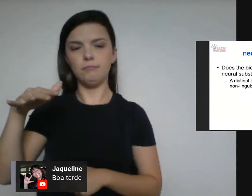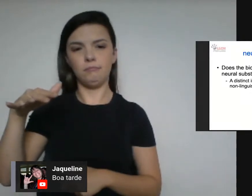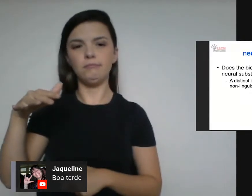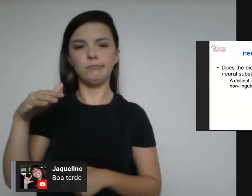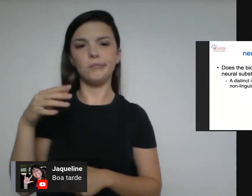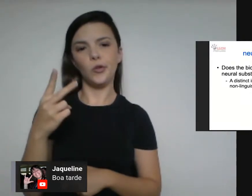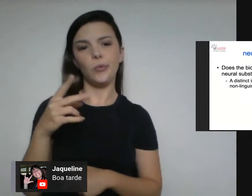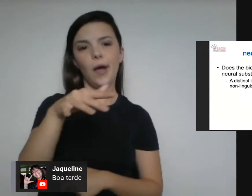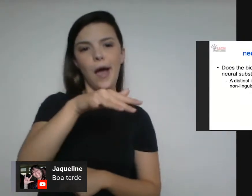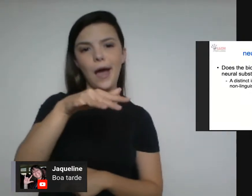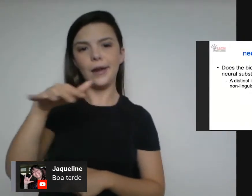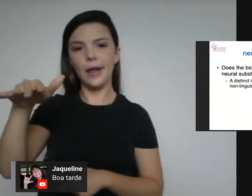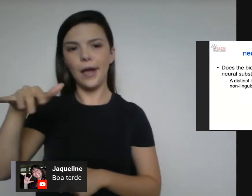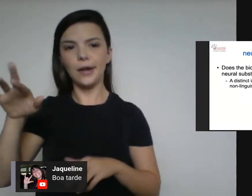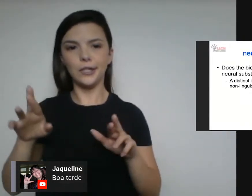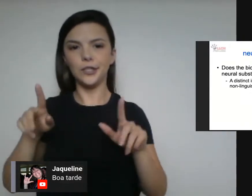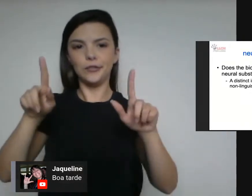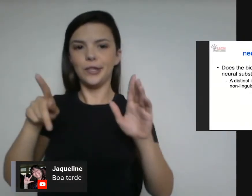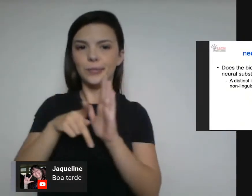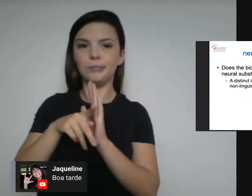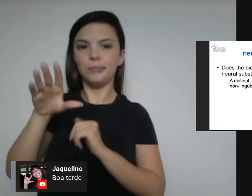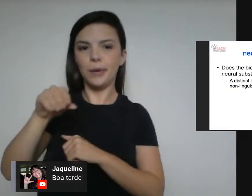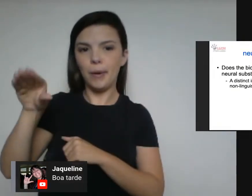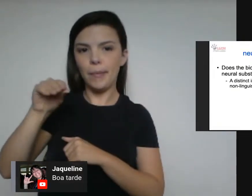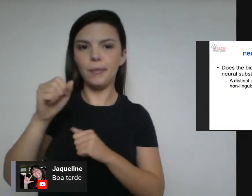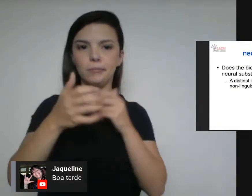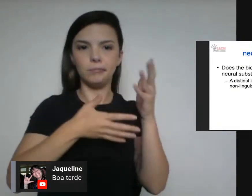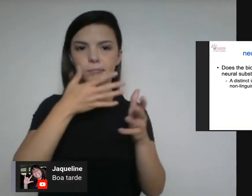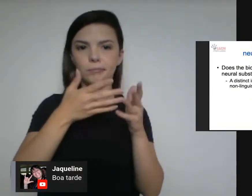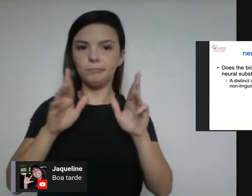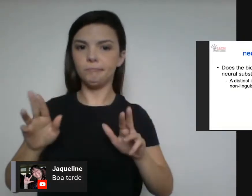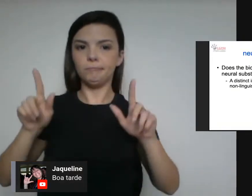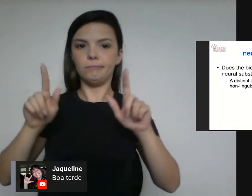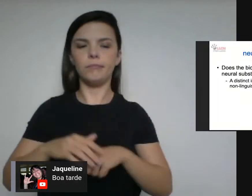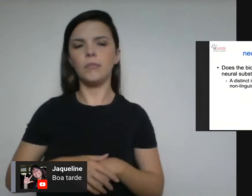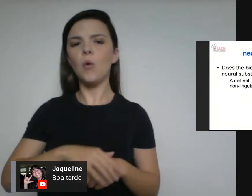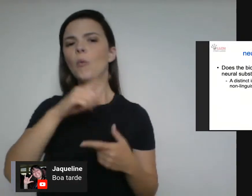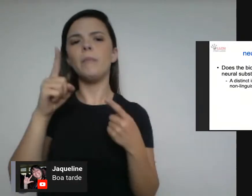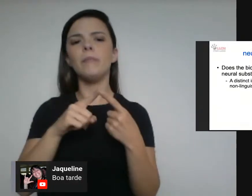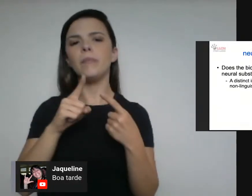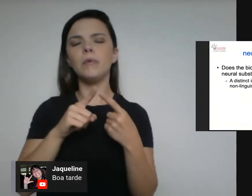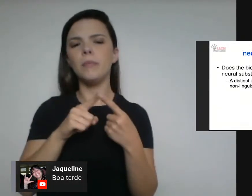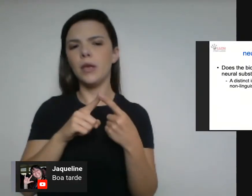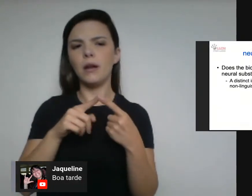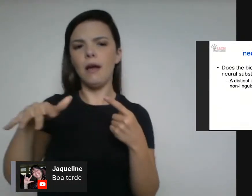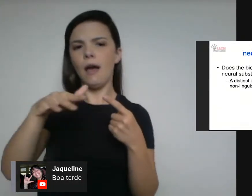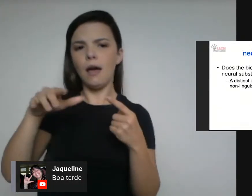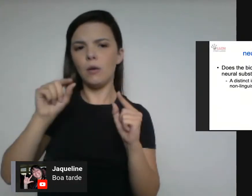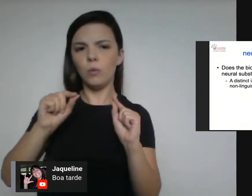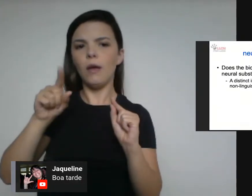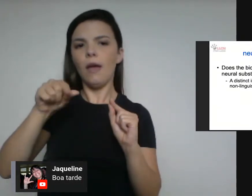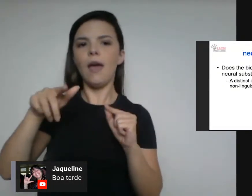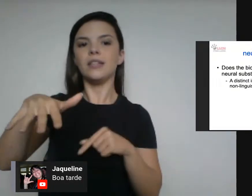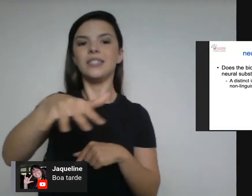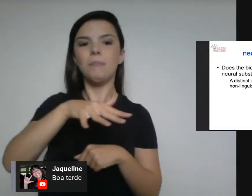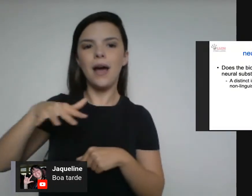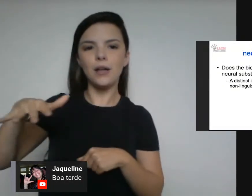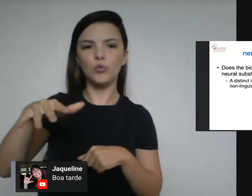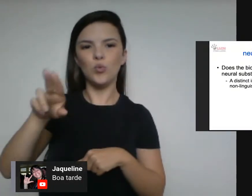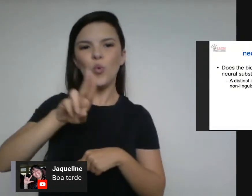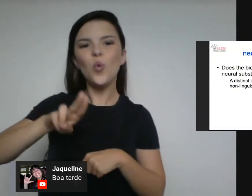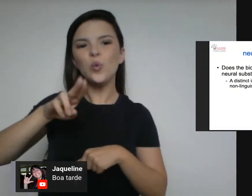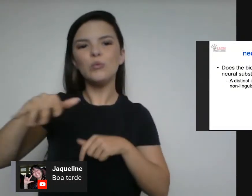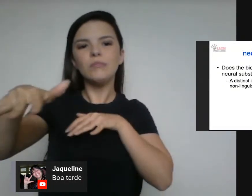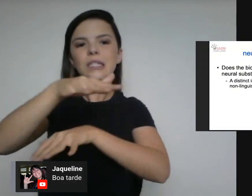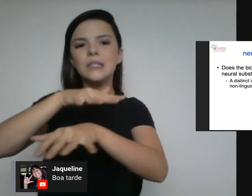be different for signed and spoken languages. And the first one is spatial language. So